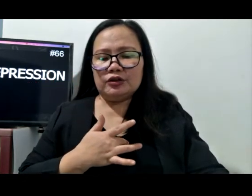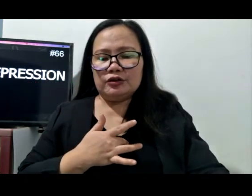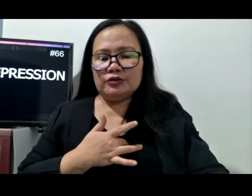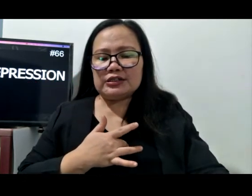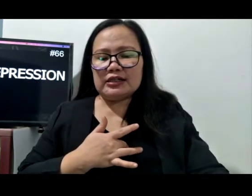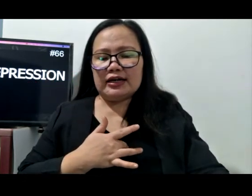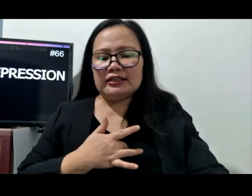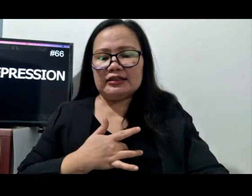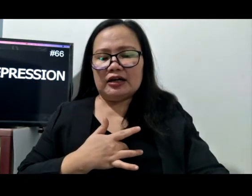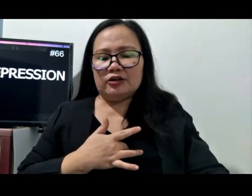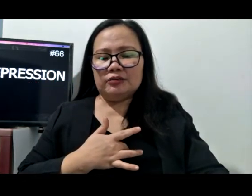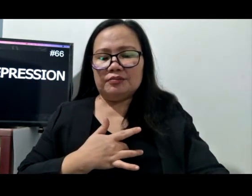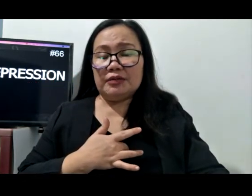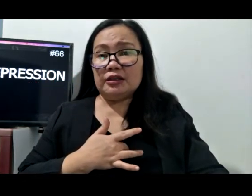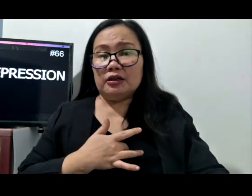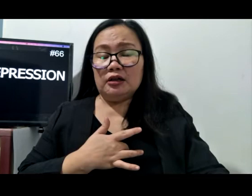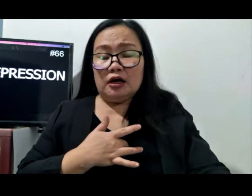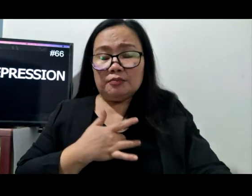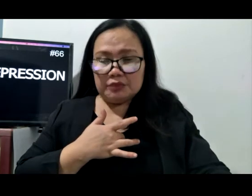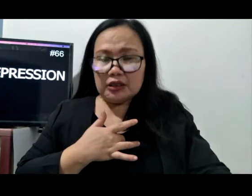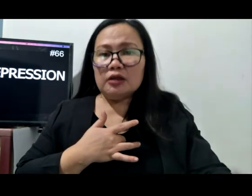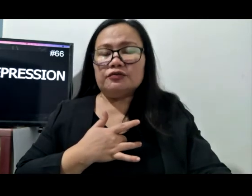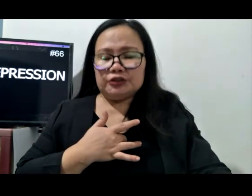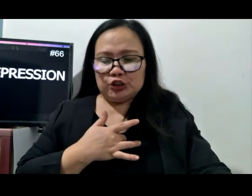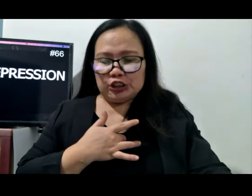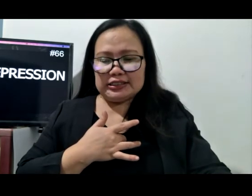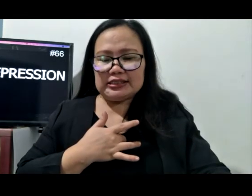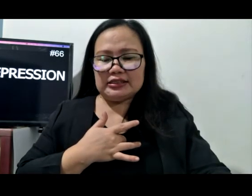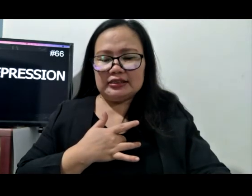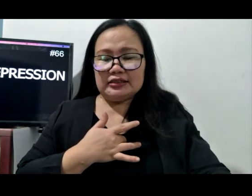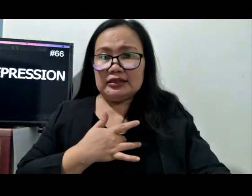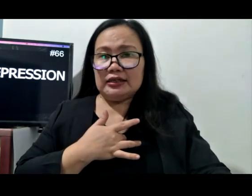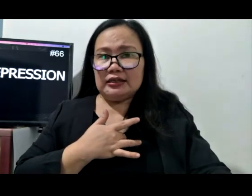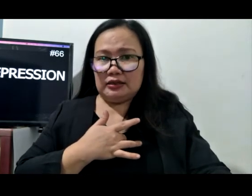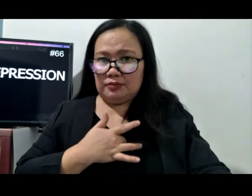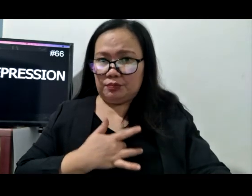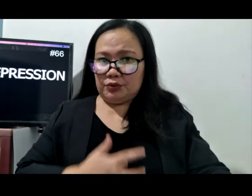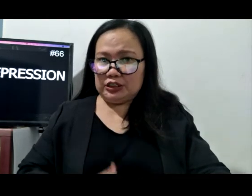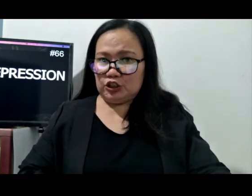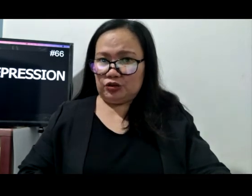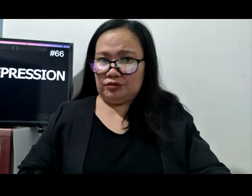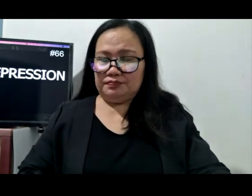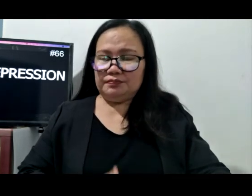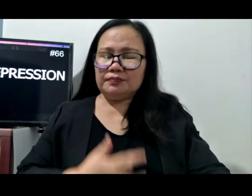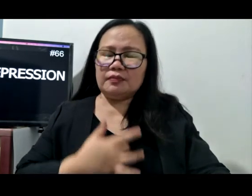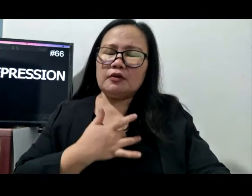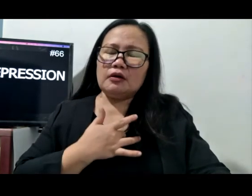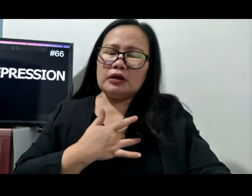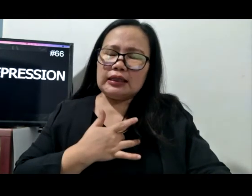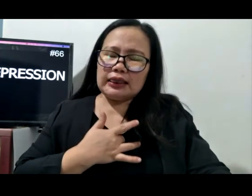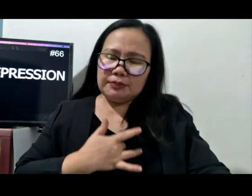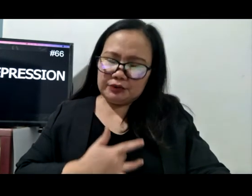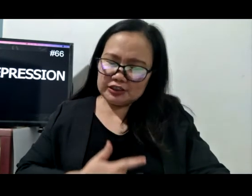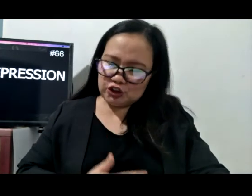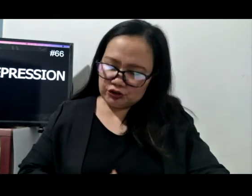you slide it down middle of your chest. Depression, depression,